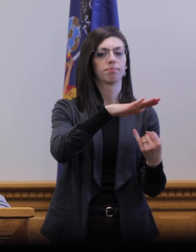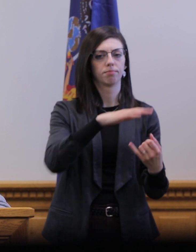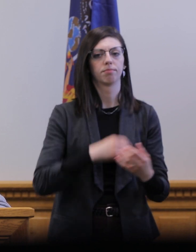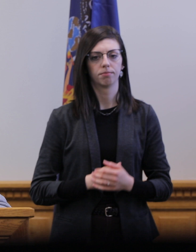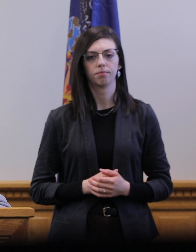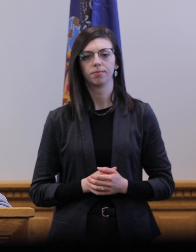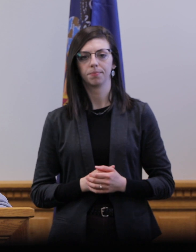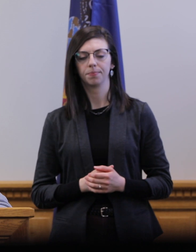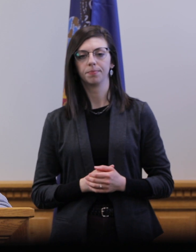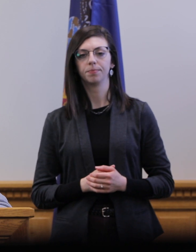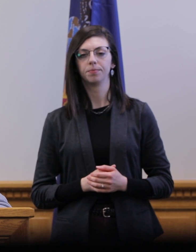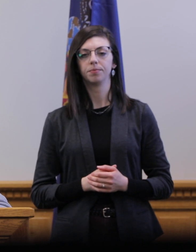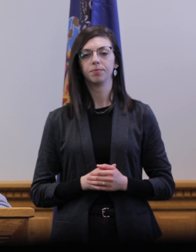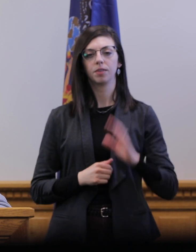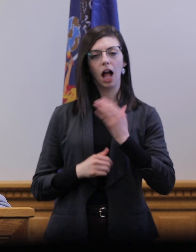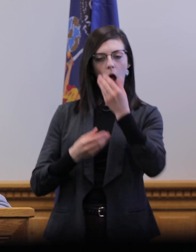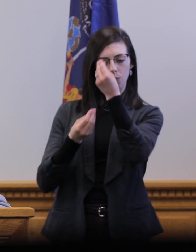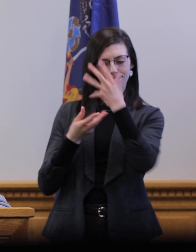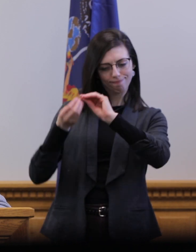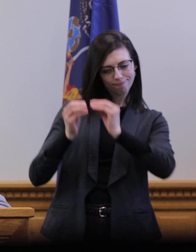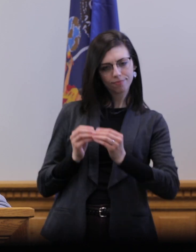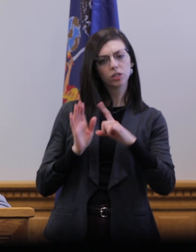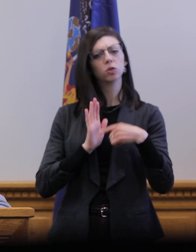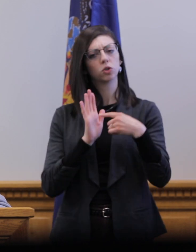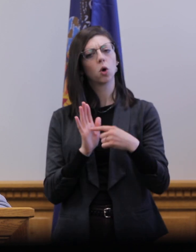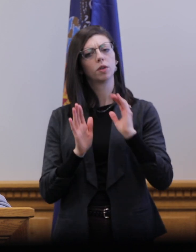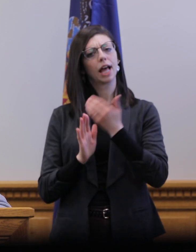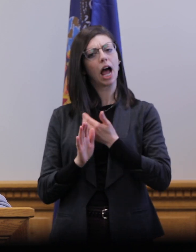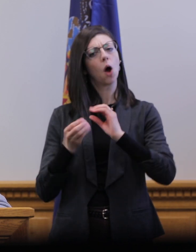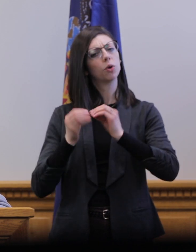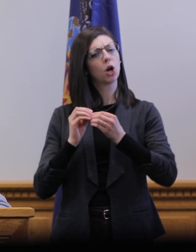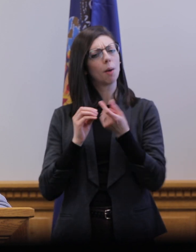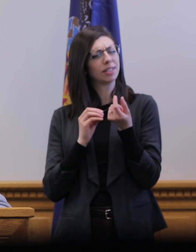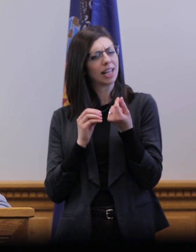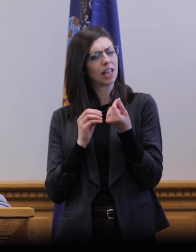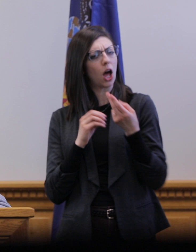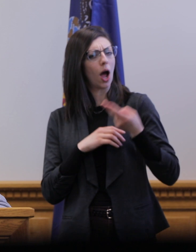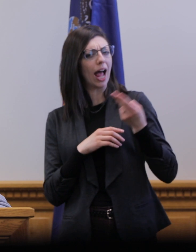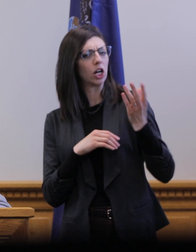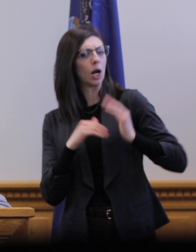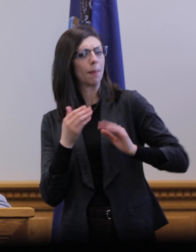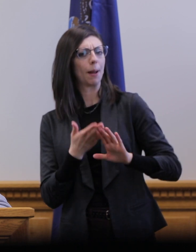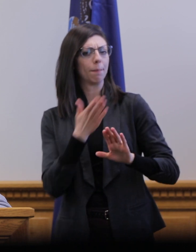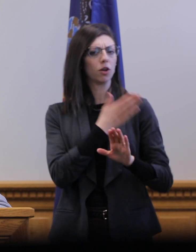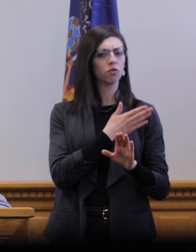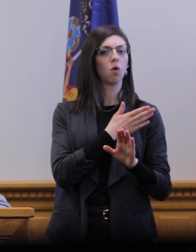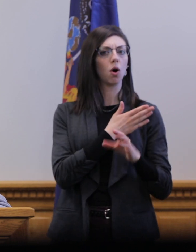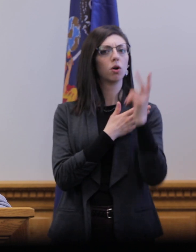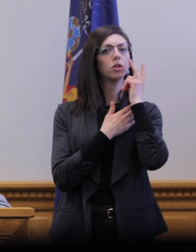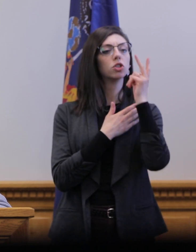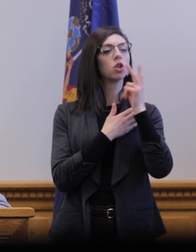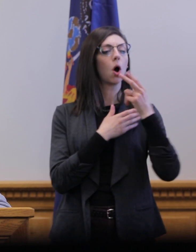isolation. The data shows that our case counts are still considerably higher than our pre-peak numbers that we saw before